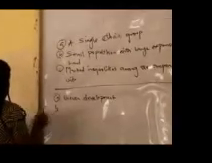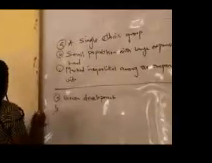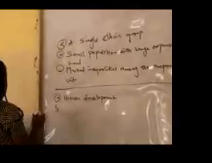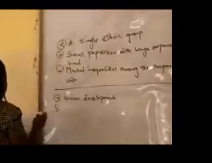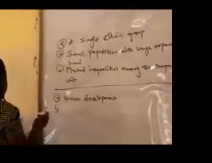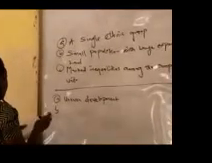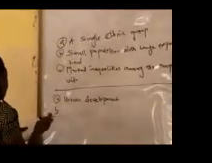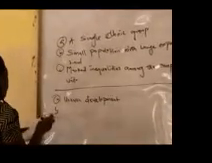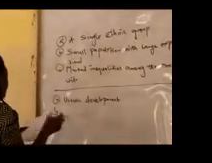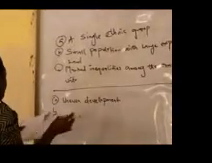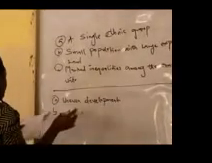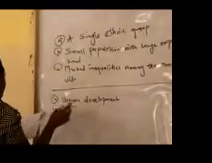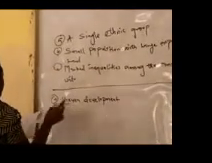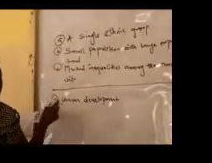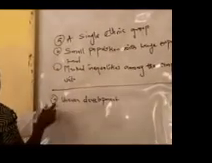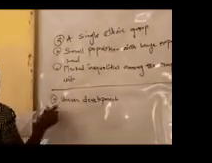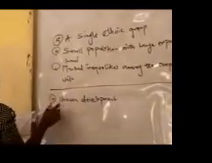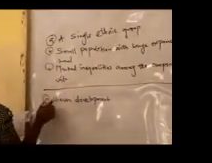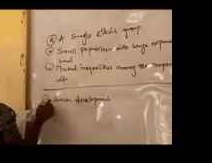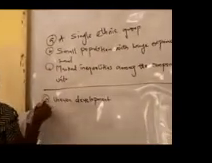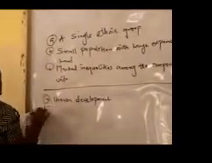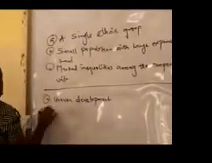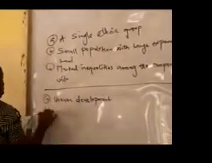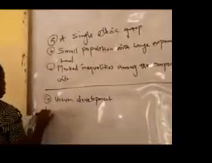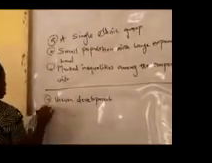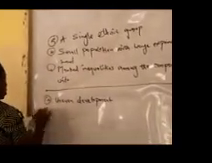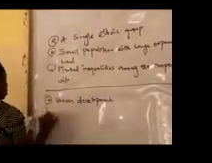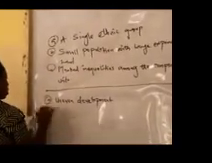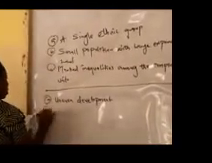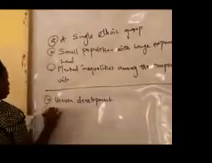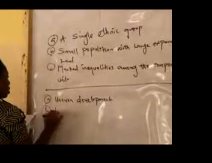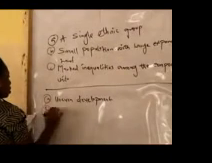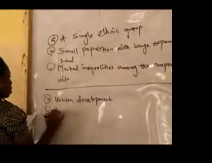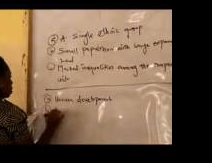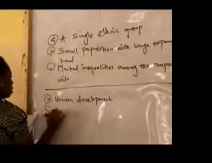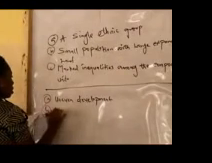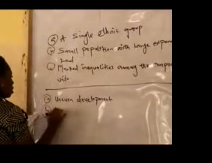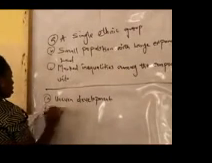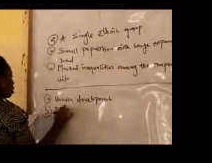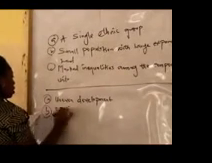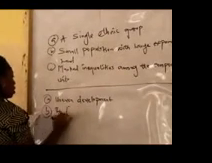B, the fear of domination.